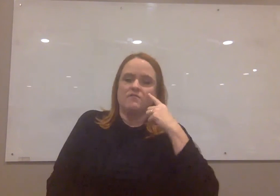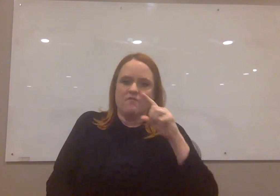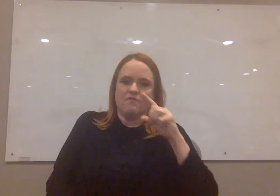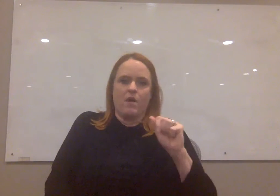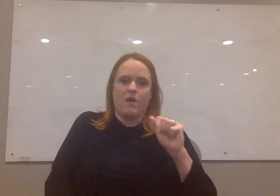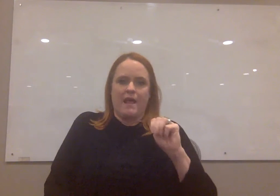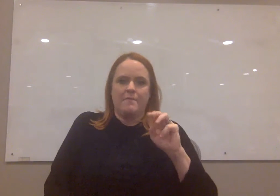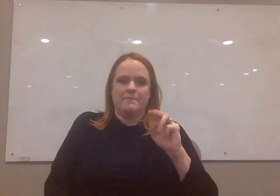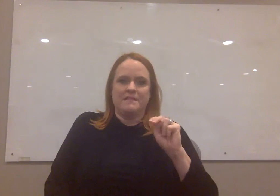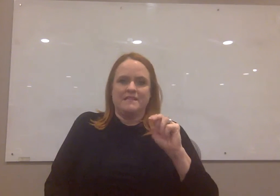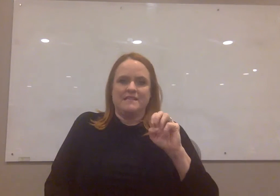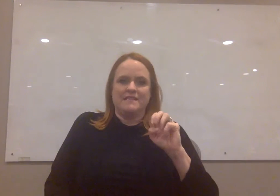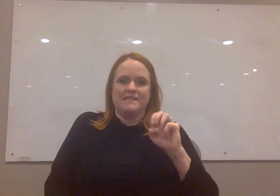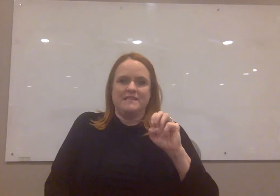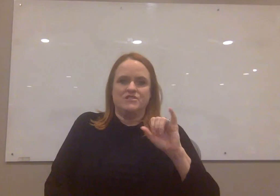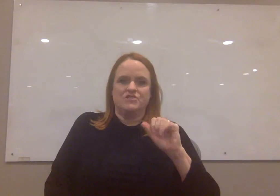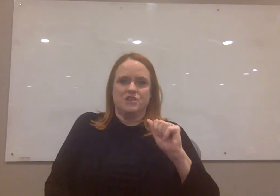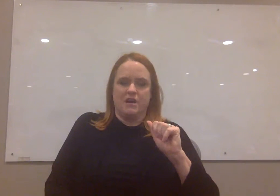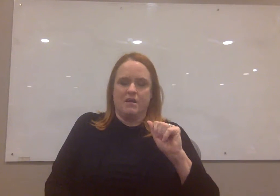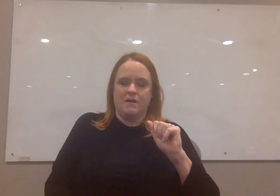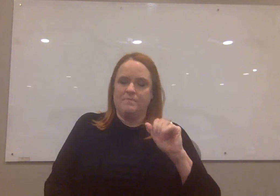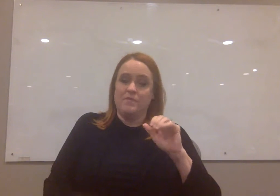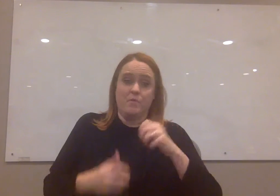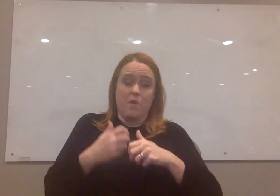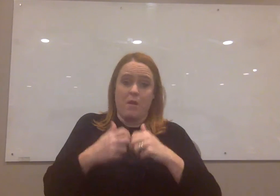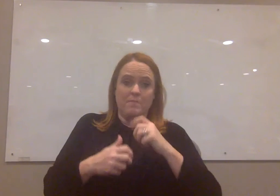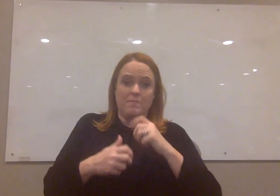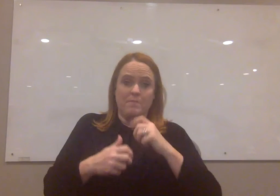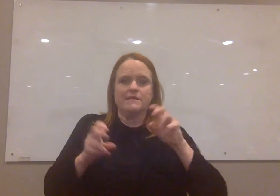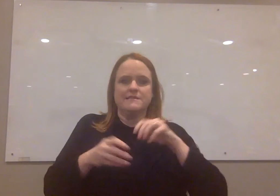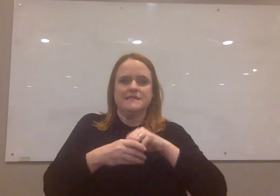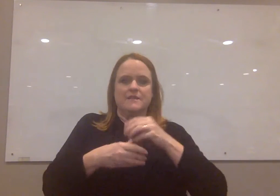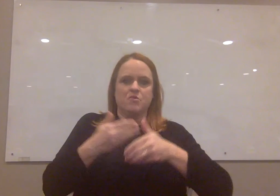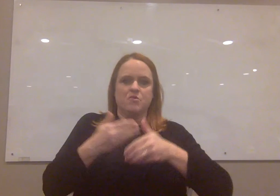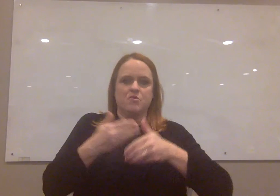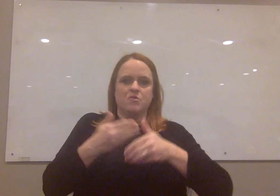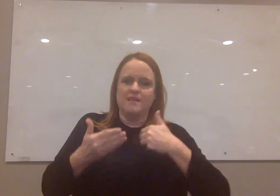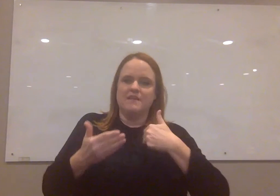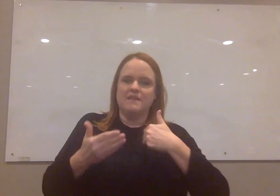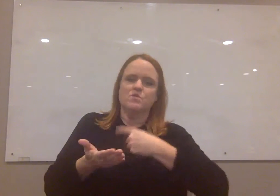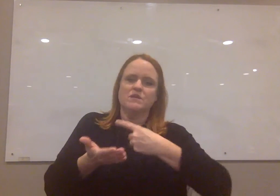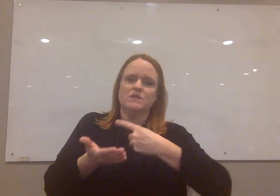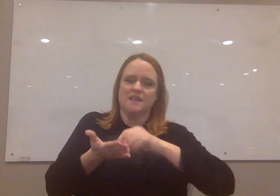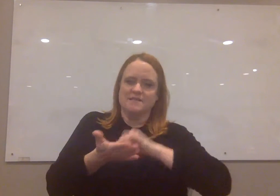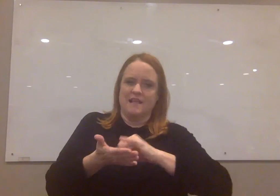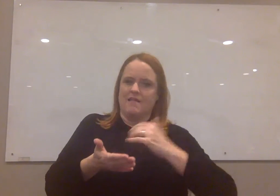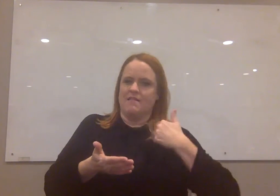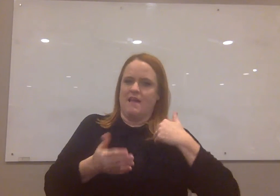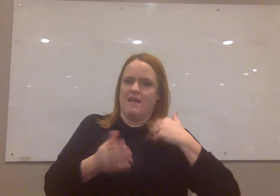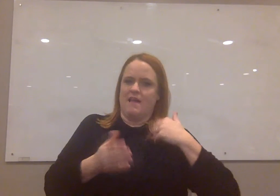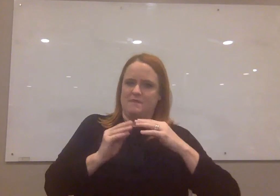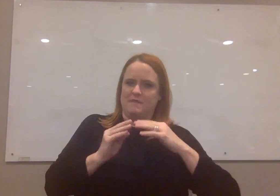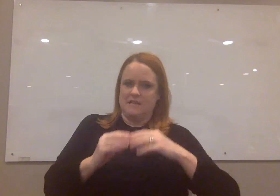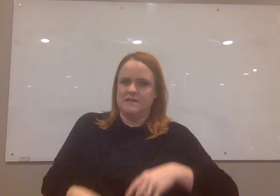were talking about this. We were, last year. So Amnesia is built on top of